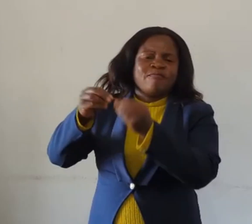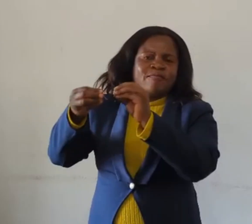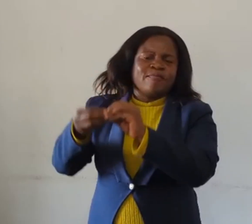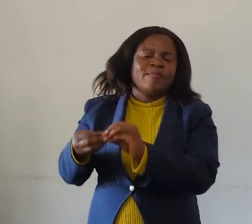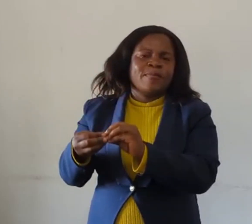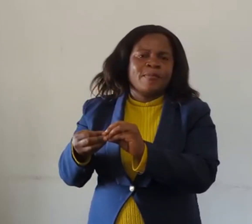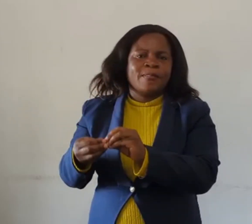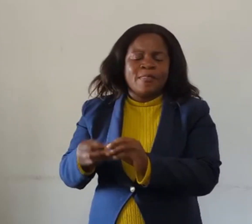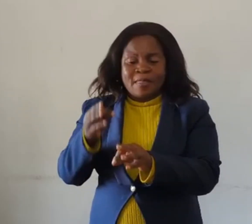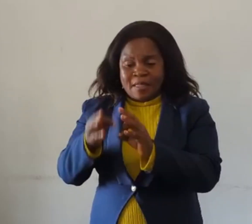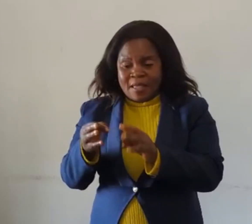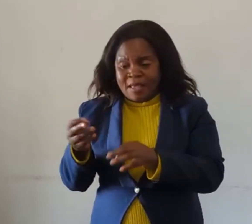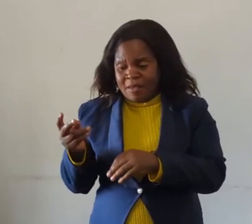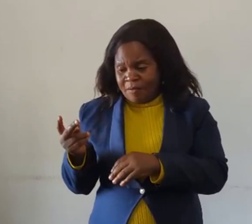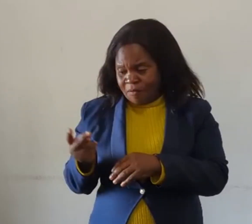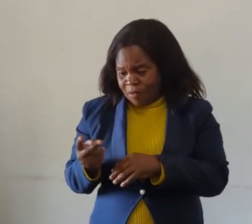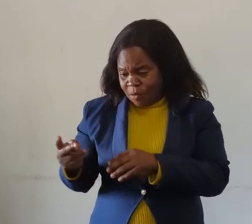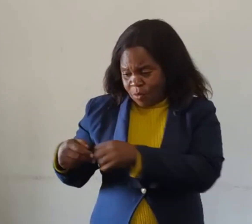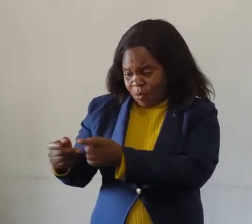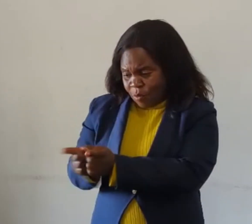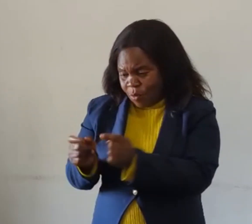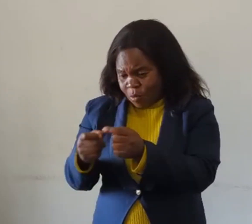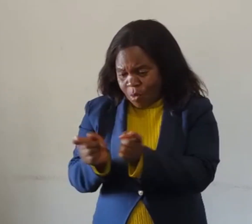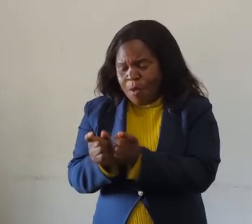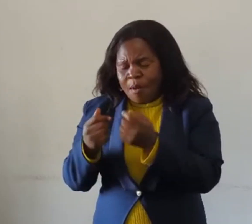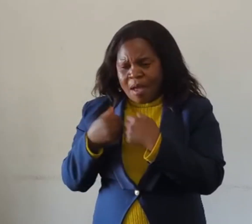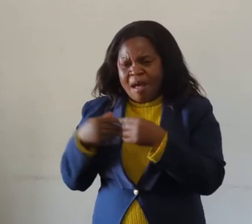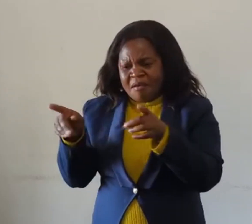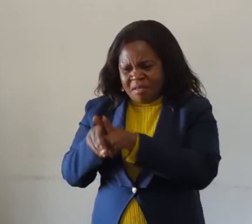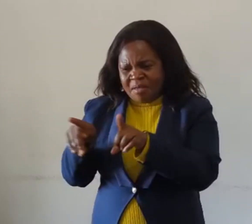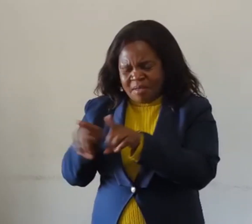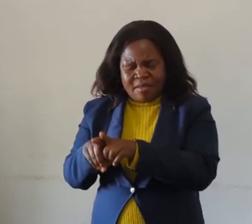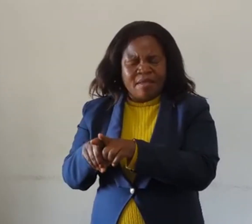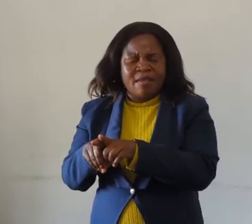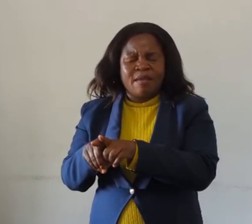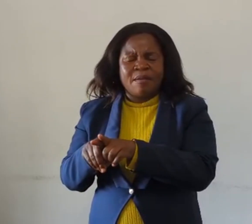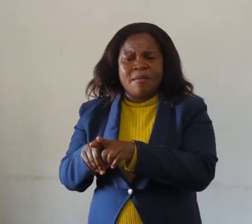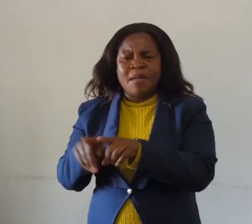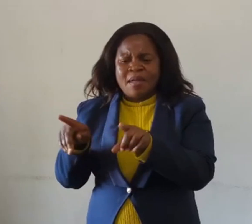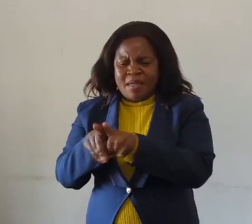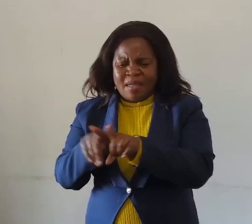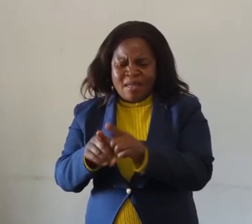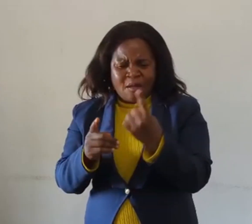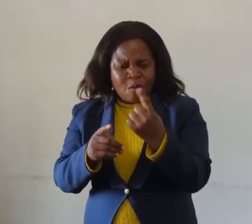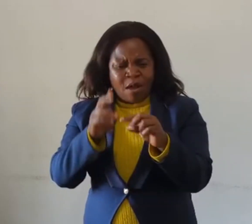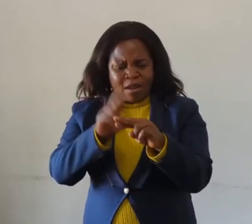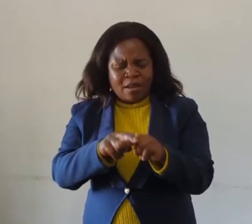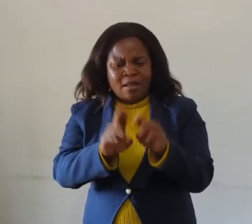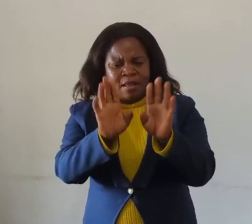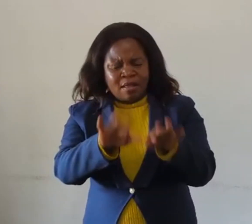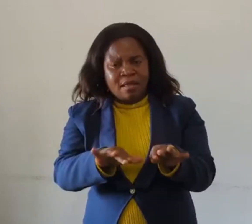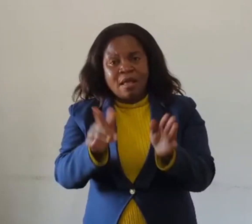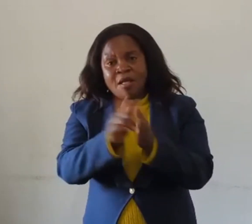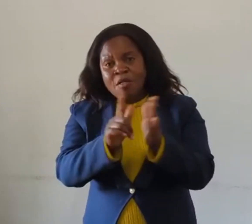If two parties have the same surplus and only one seat is left, the law says the seat should